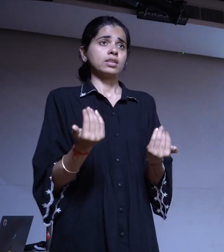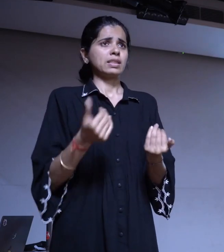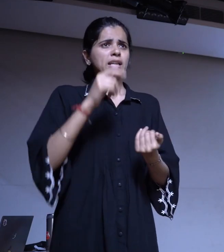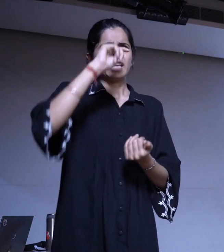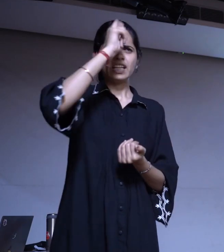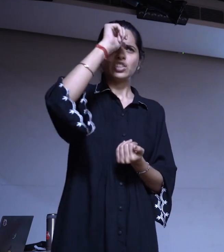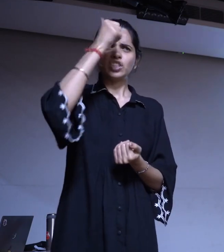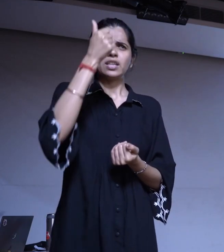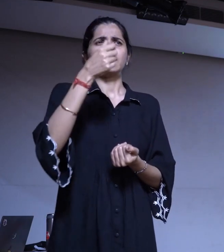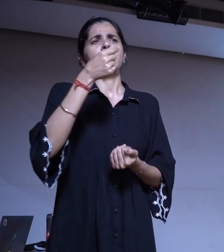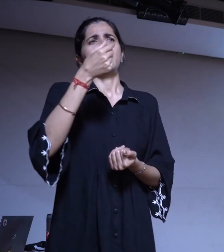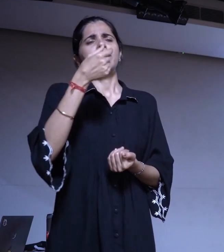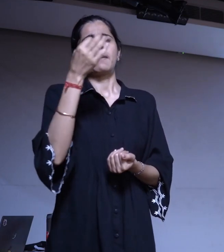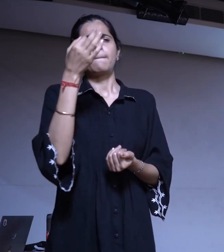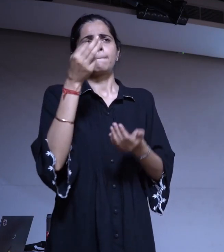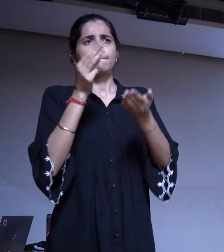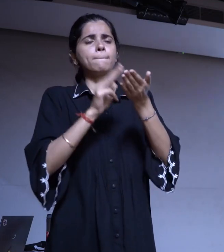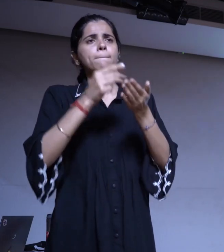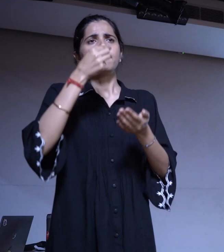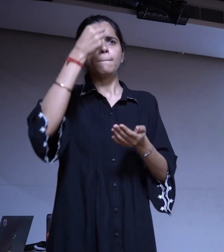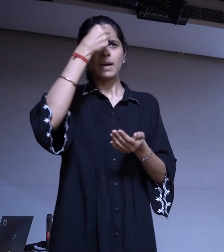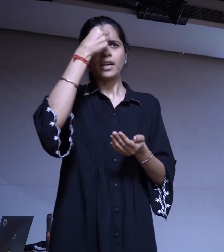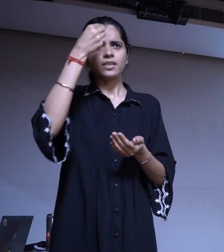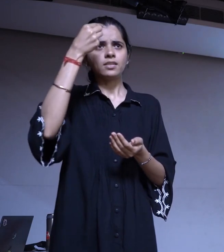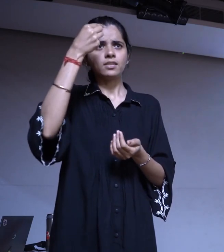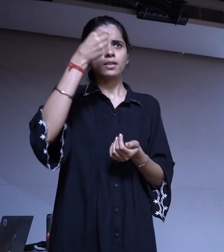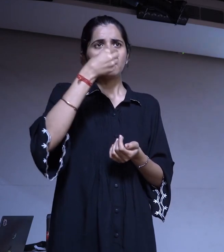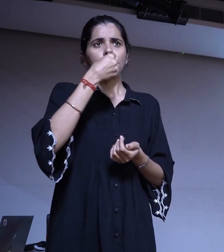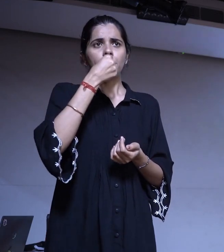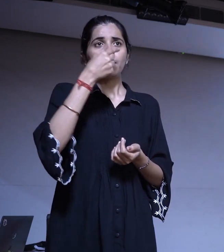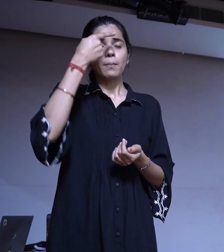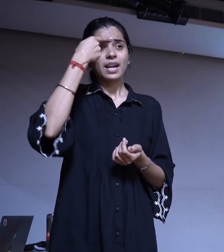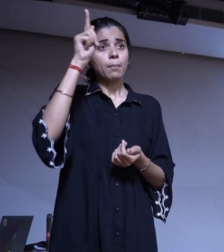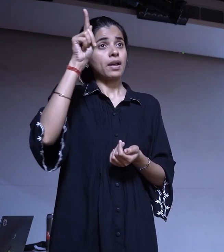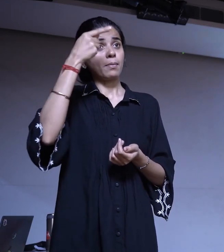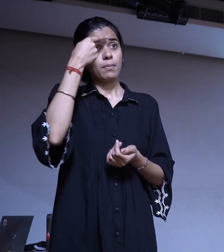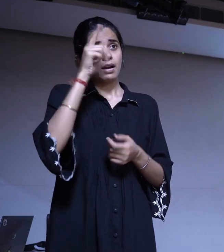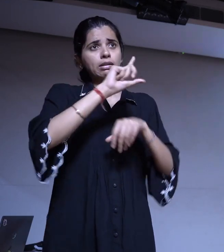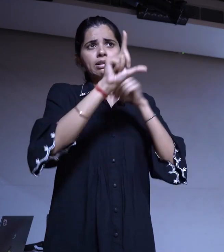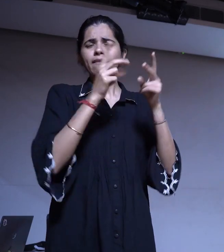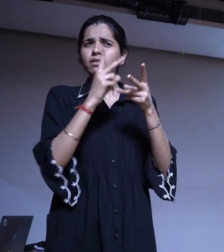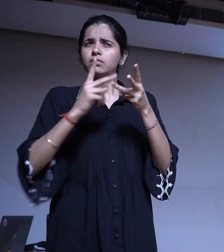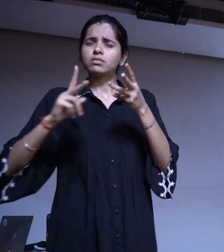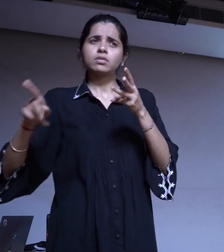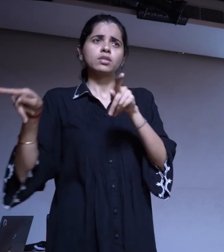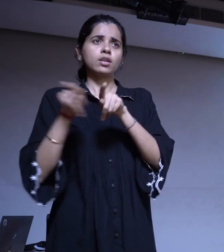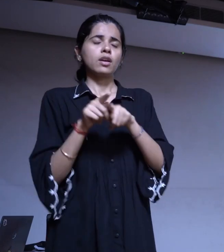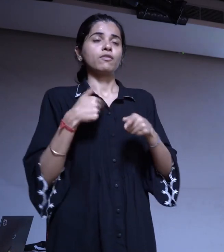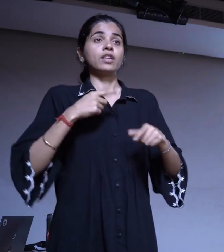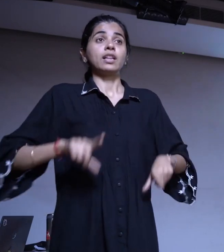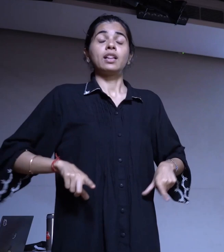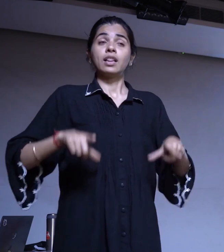in English Hindi marati and Canada but when I real when we did that even after we finished developing that we